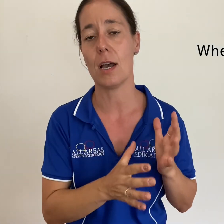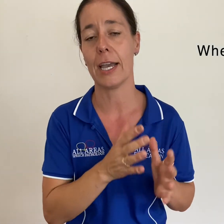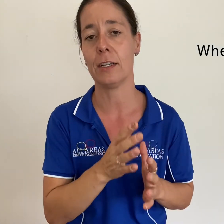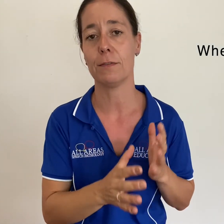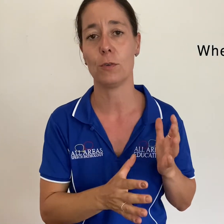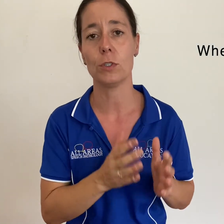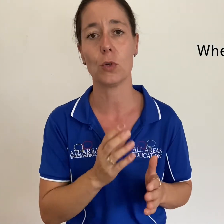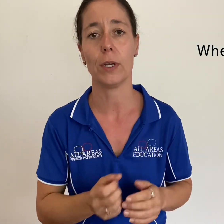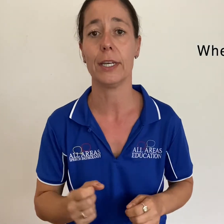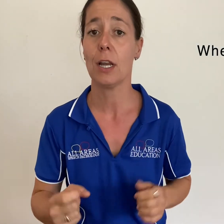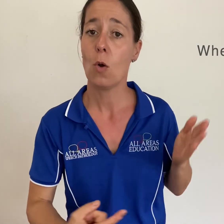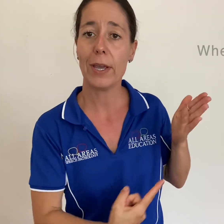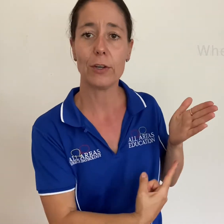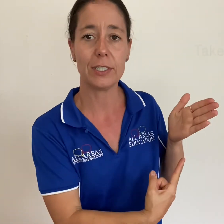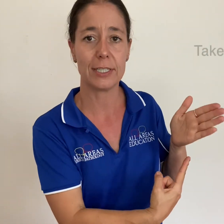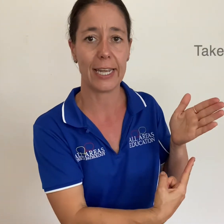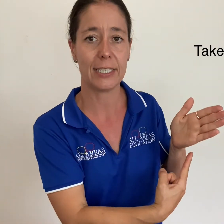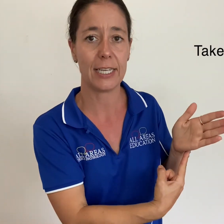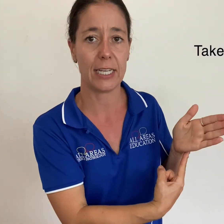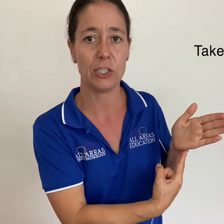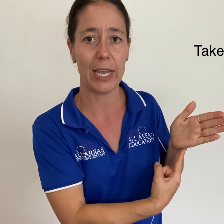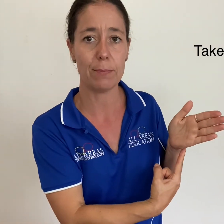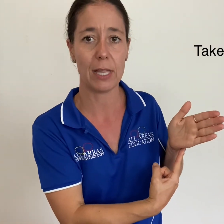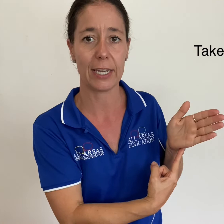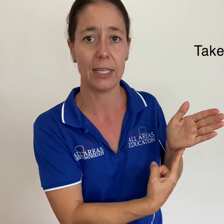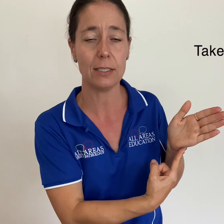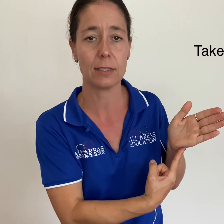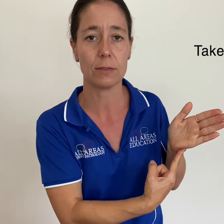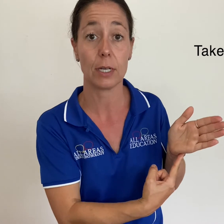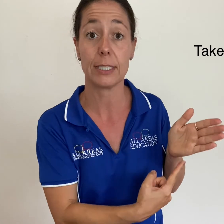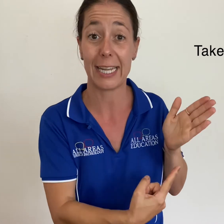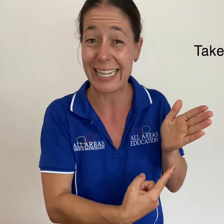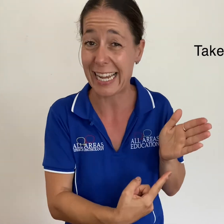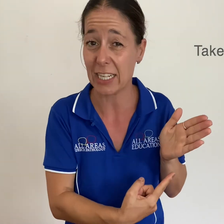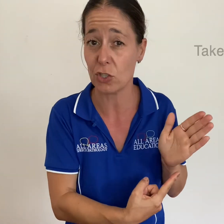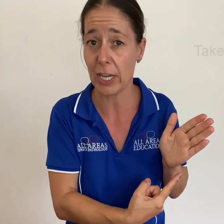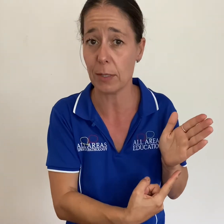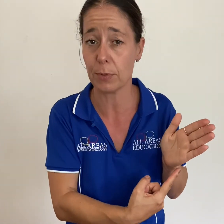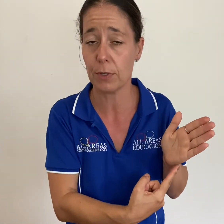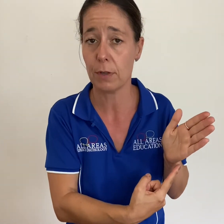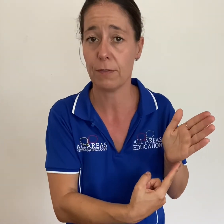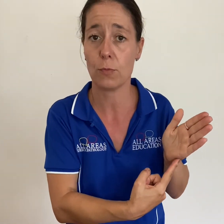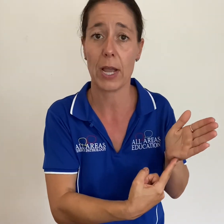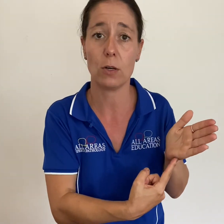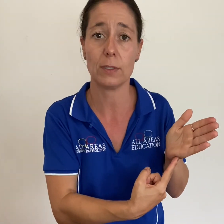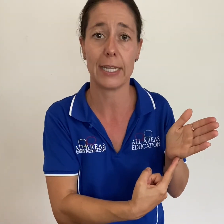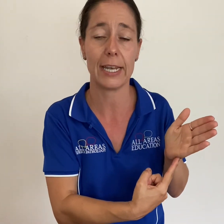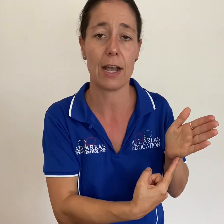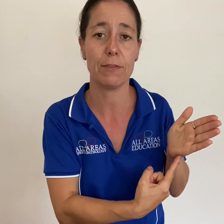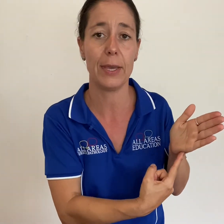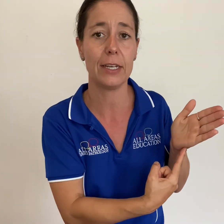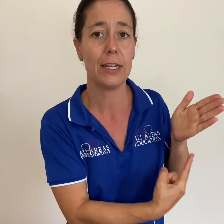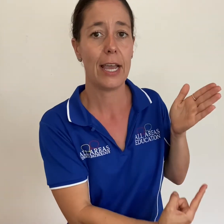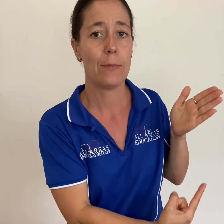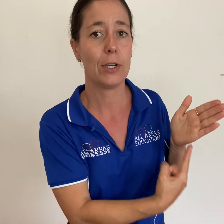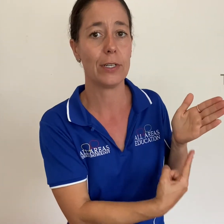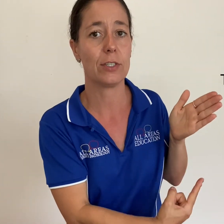sign for toilet, we're going to take a T shape like this, a T hand shape from our Auslan alphabet, and we're going to tap